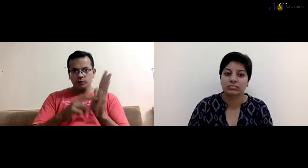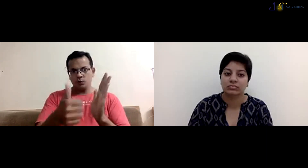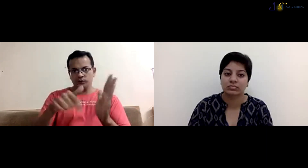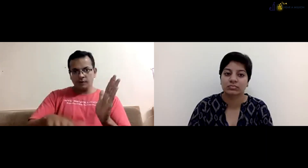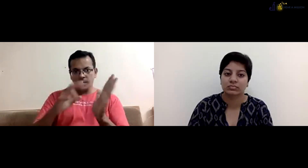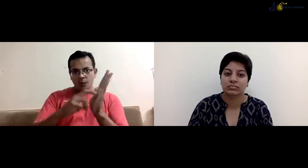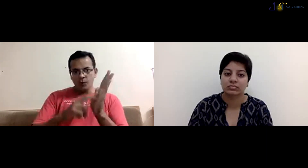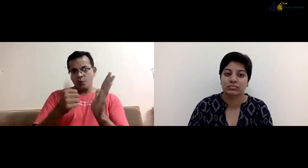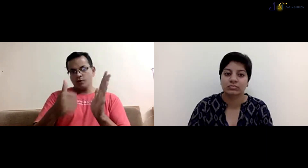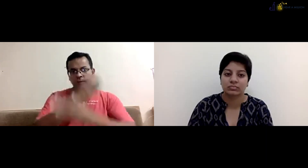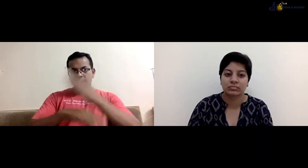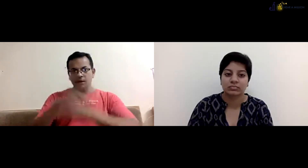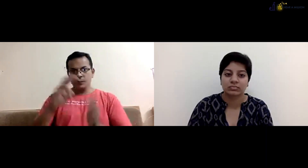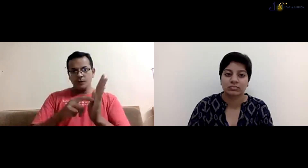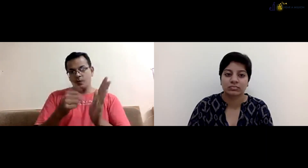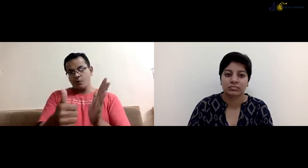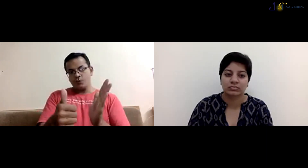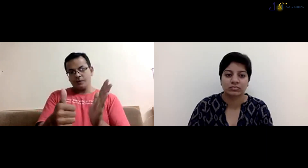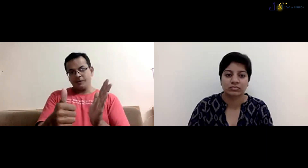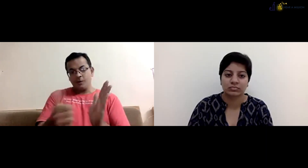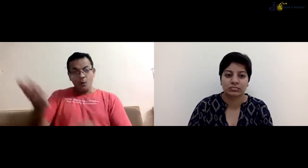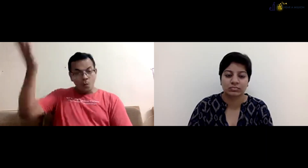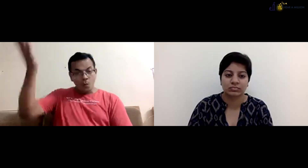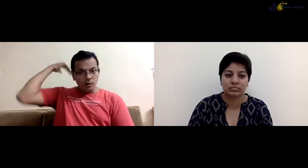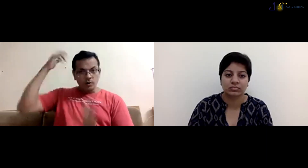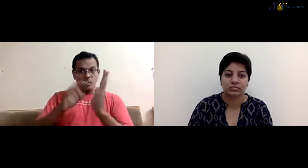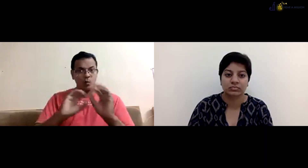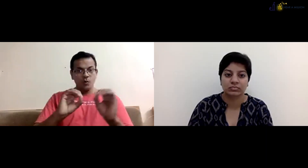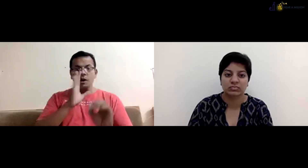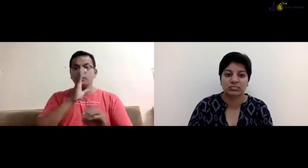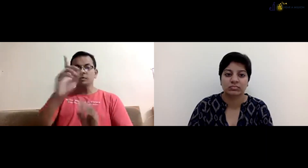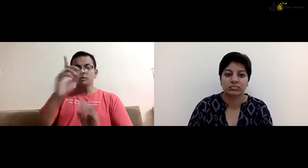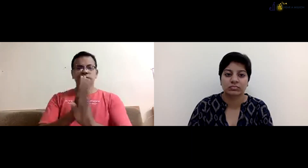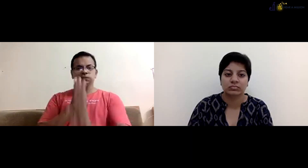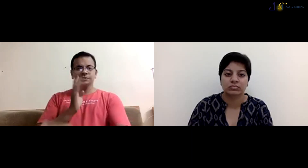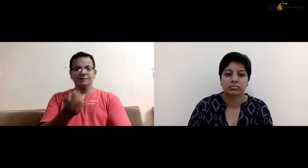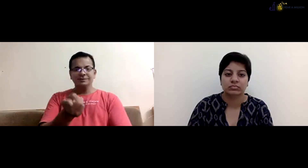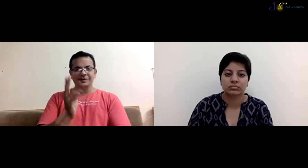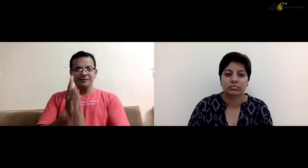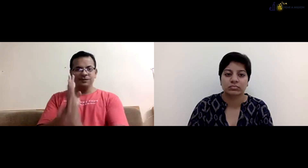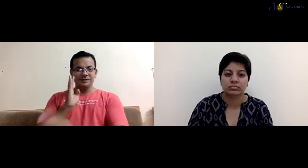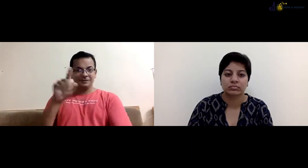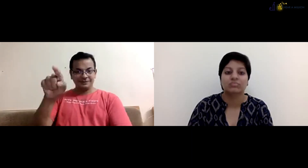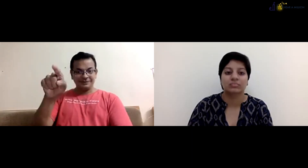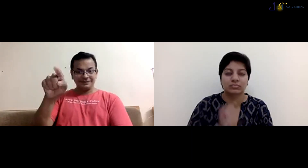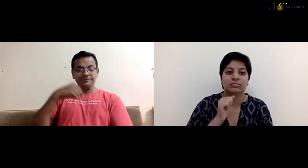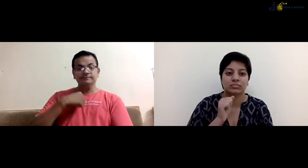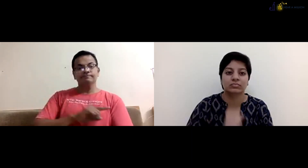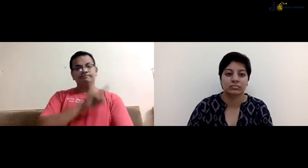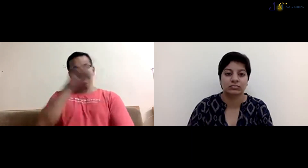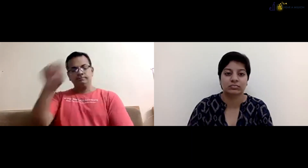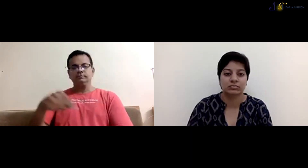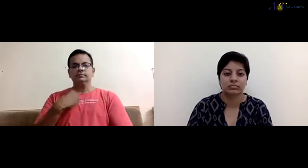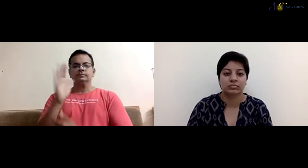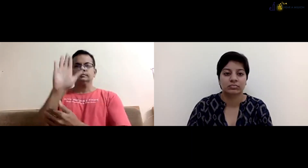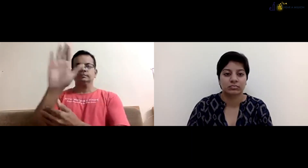which disability we have. So now we have a good online system of booking the tickets, but earlier we didn't have that. We